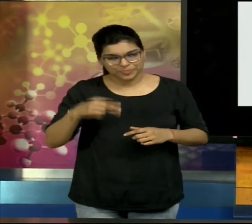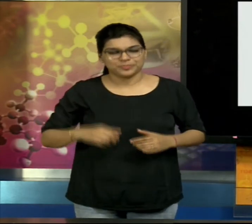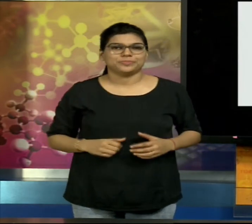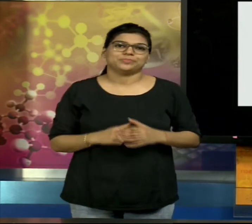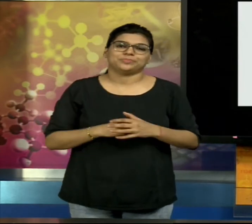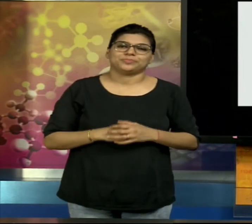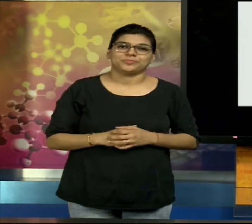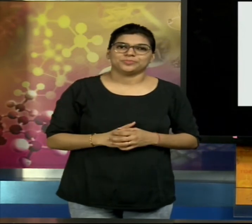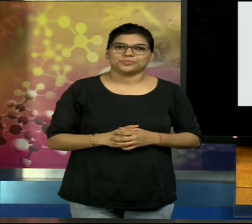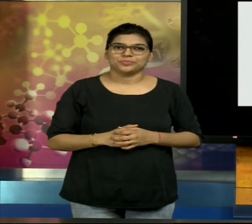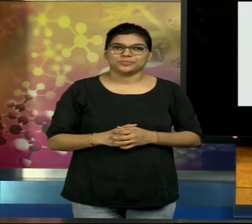need.